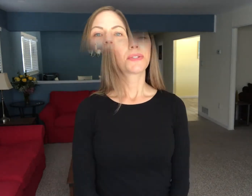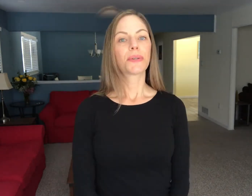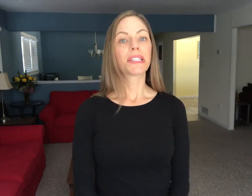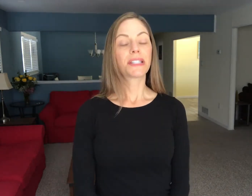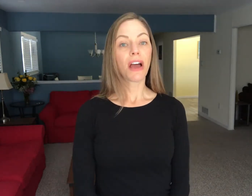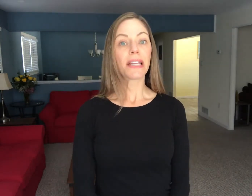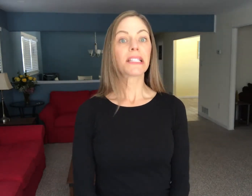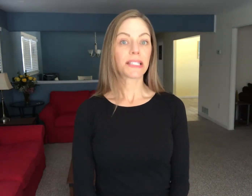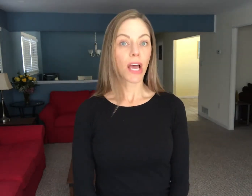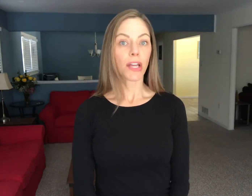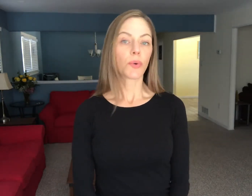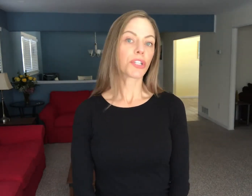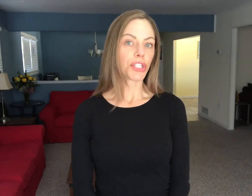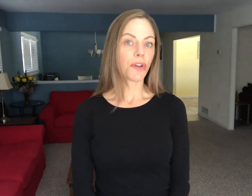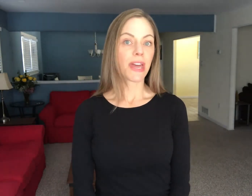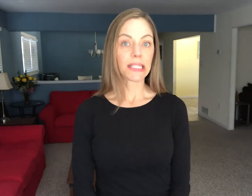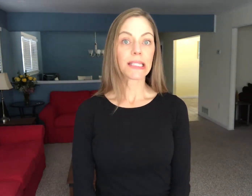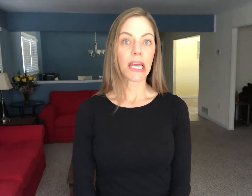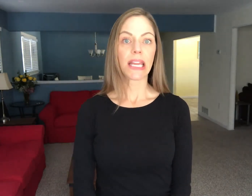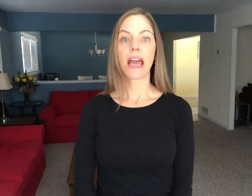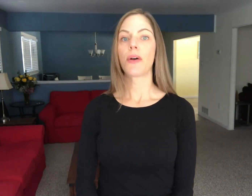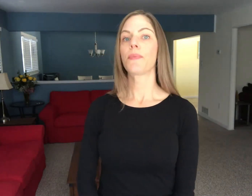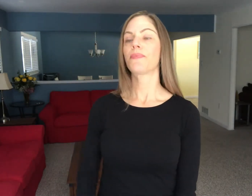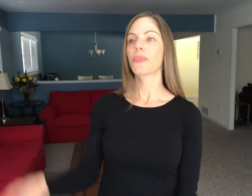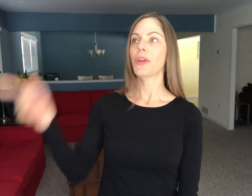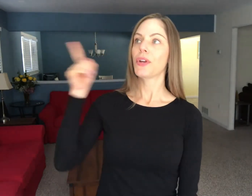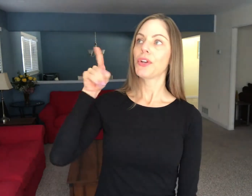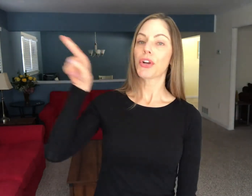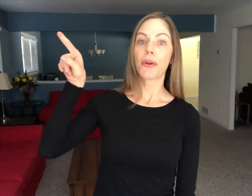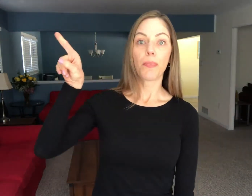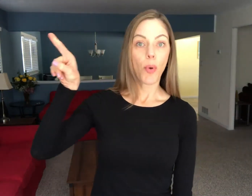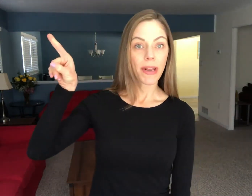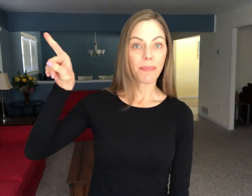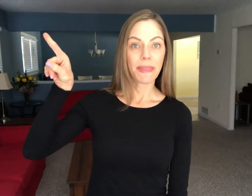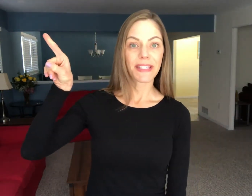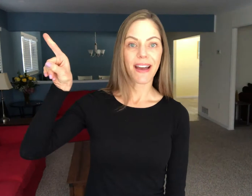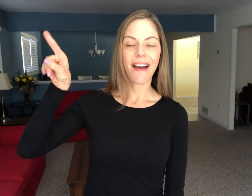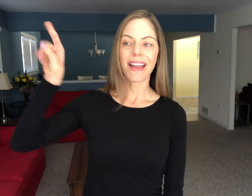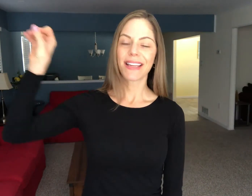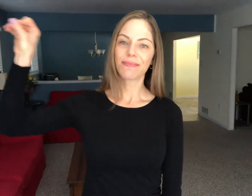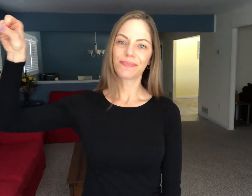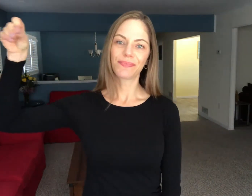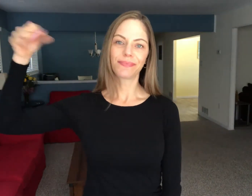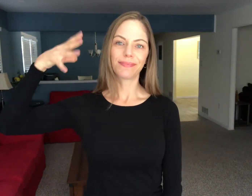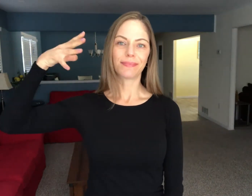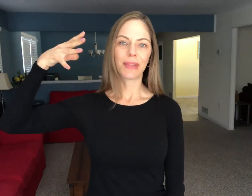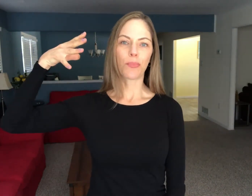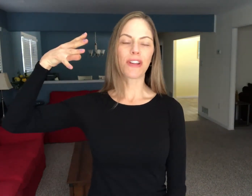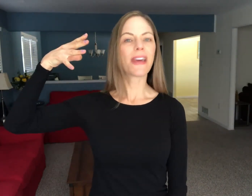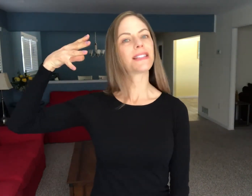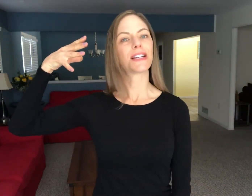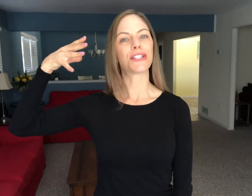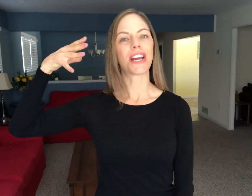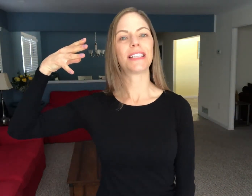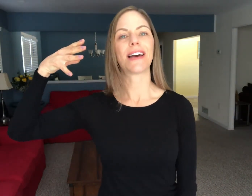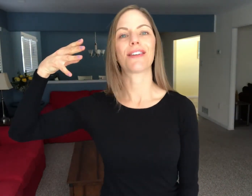to sign sun or to show that it's sunny out, you're going to point up at the sky and bring that sunshine down on you.